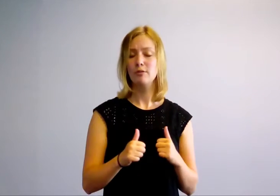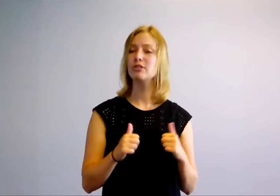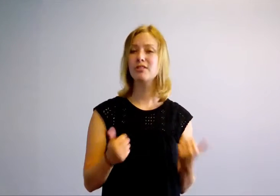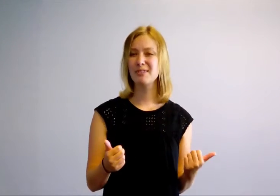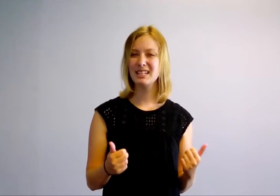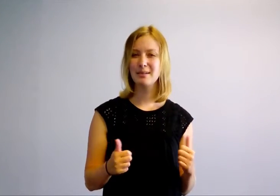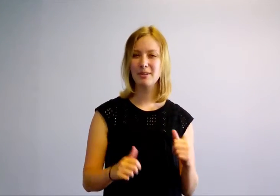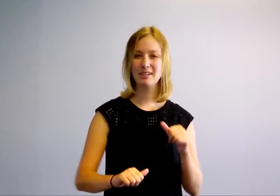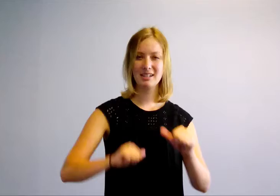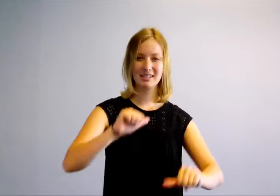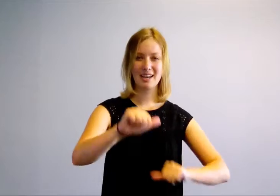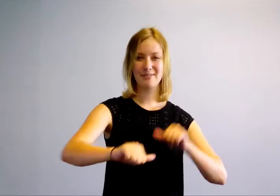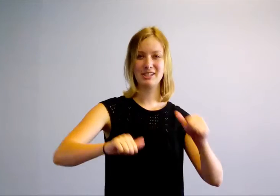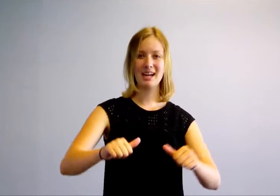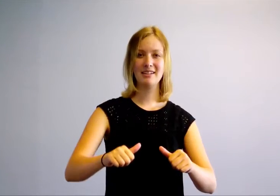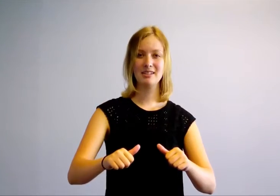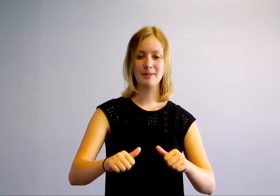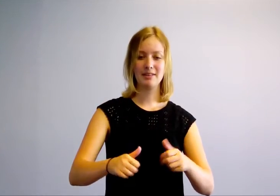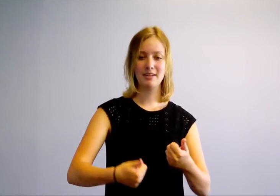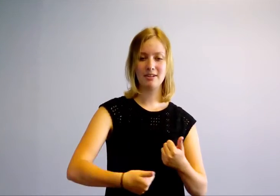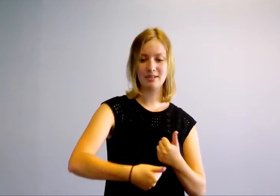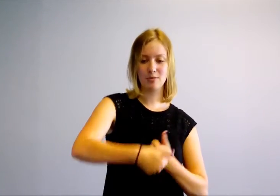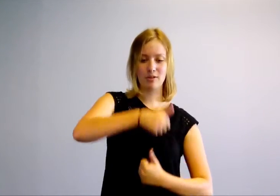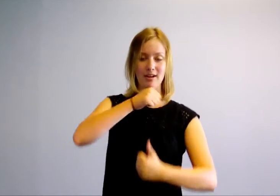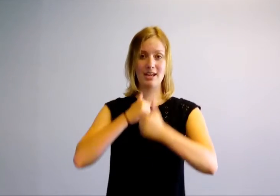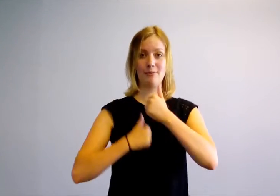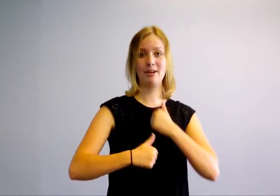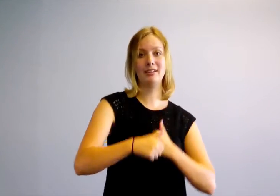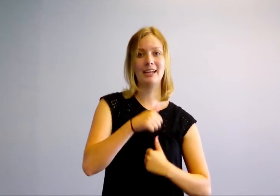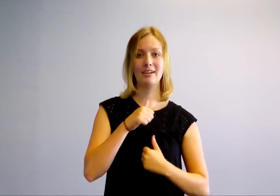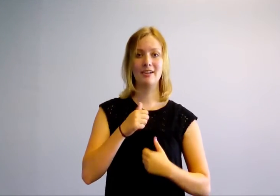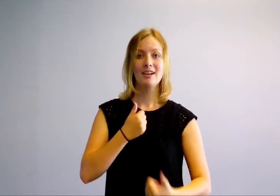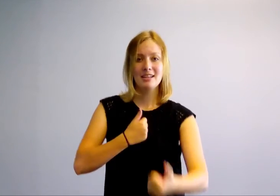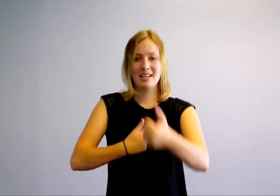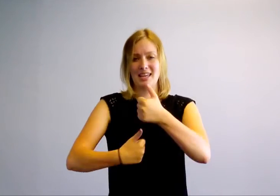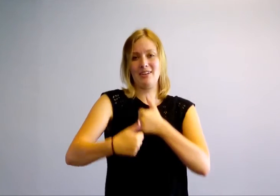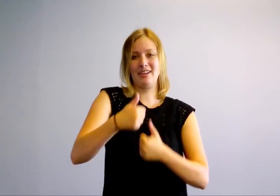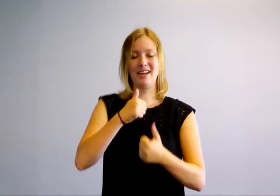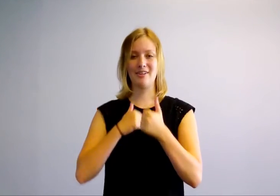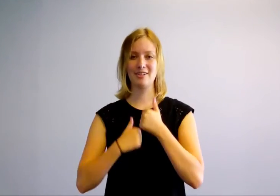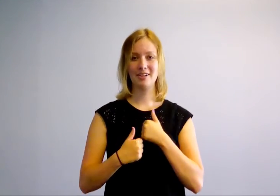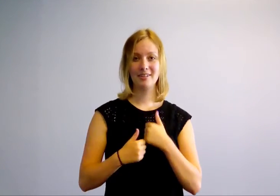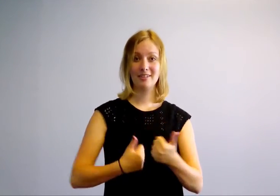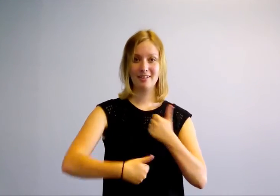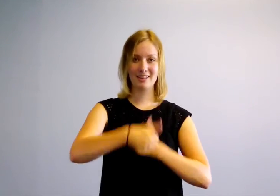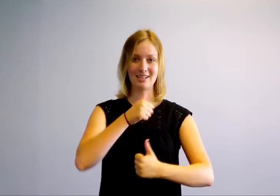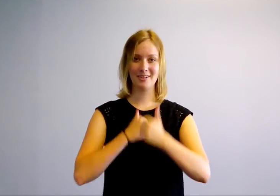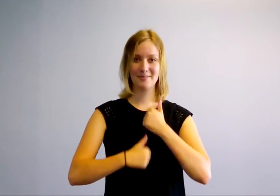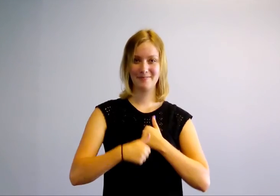which looks really similar to the sign for science, but theater is more inward, like you're taking on a character, theater.